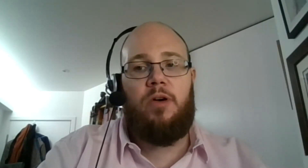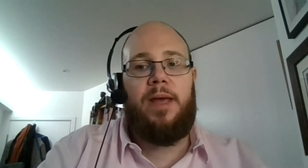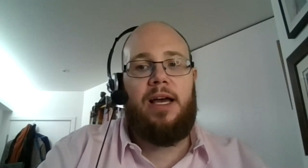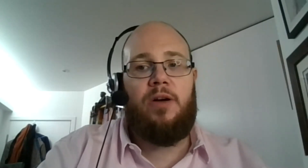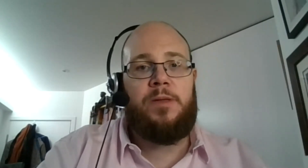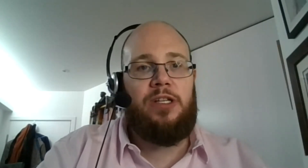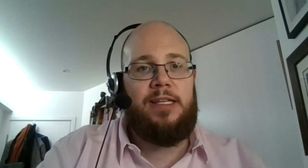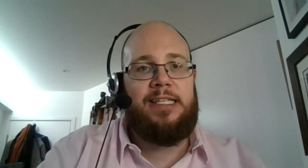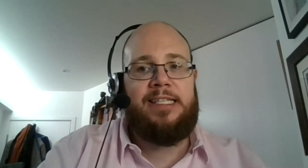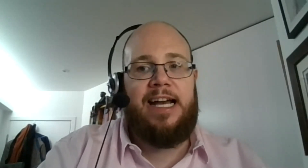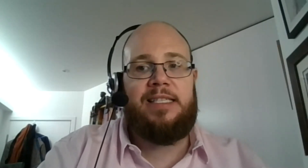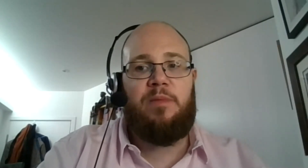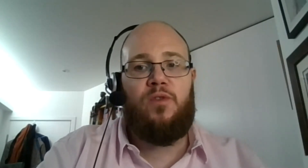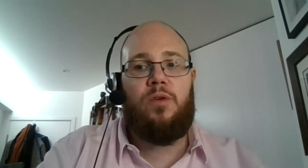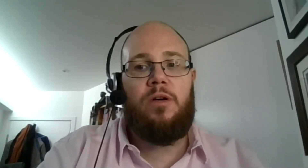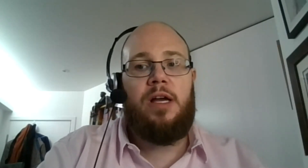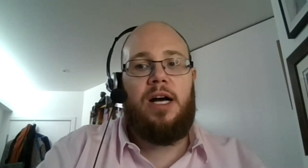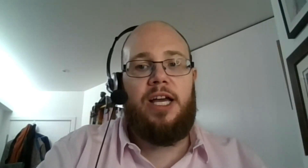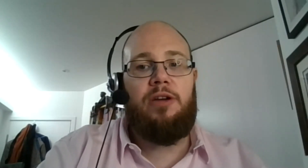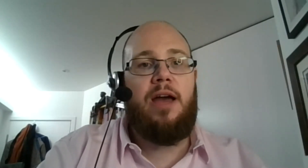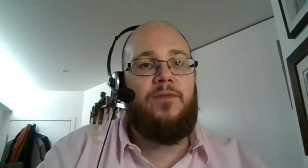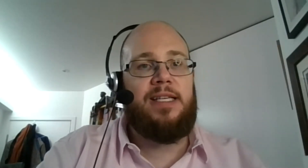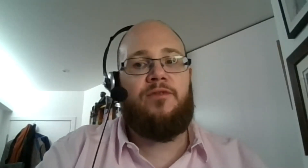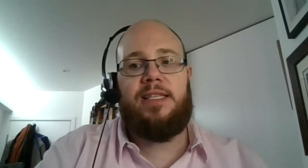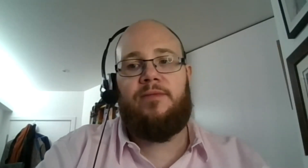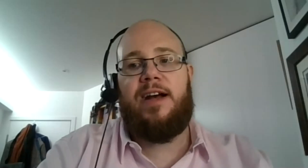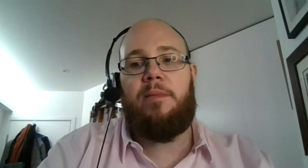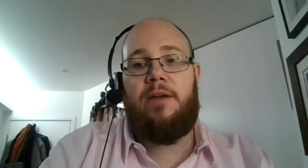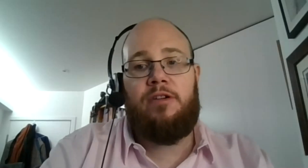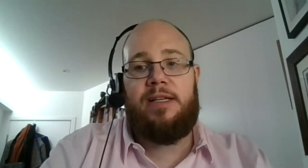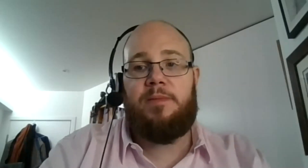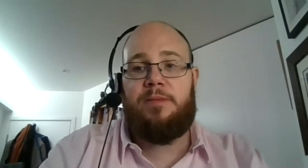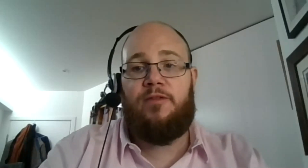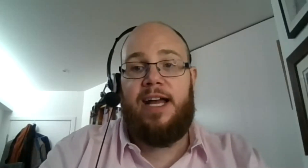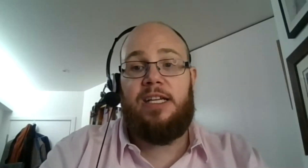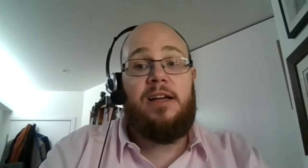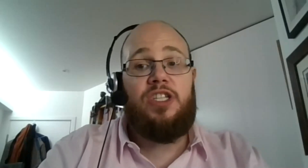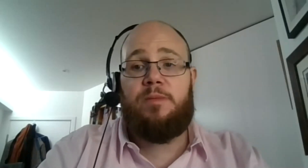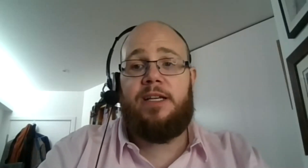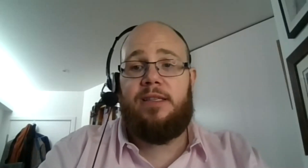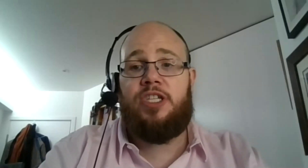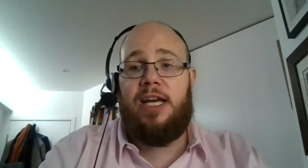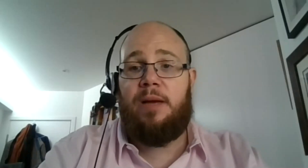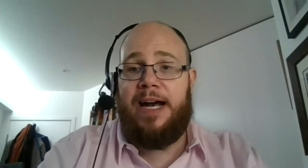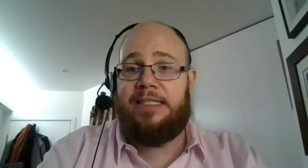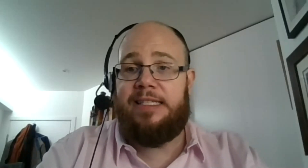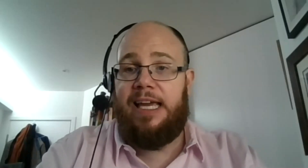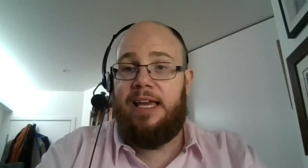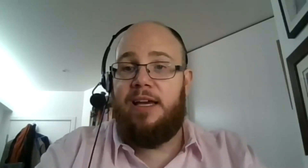be an opportunity to test before you go and visit friends and family over Christmas, I'm afraid, just because of the sheer capacity